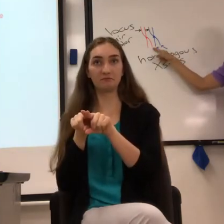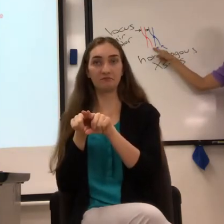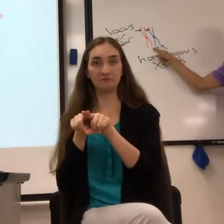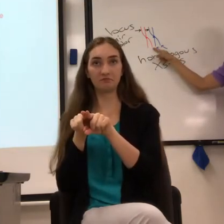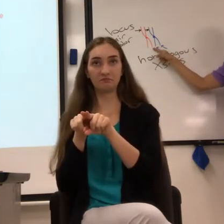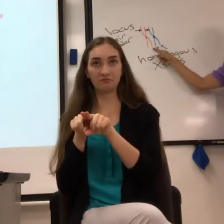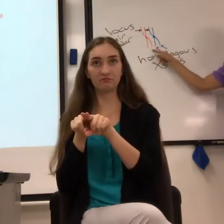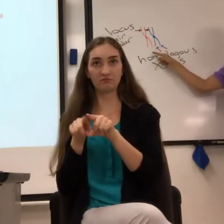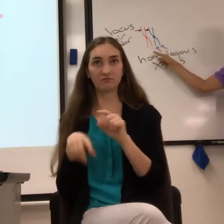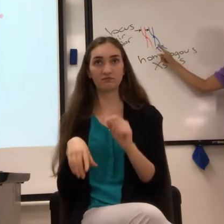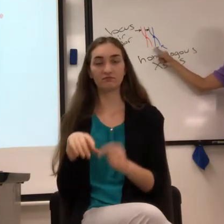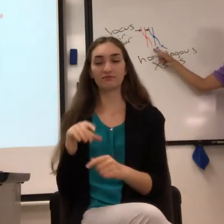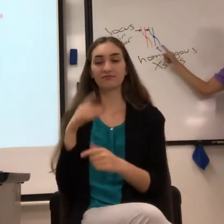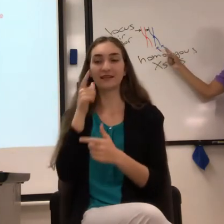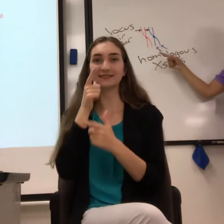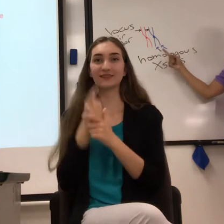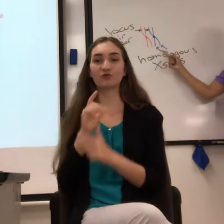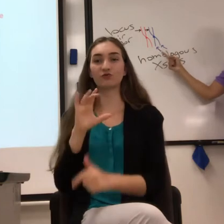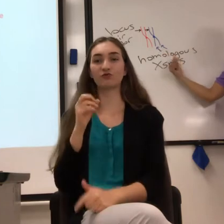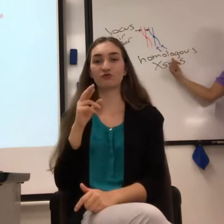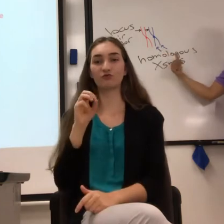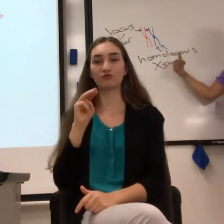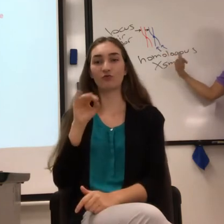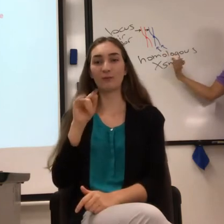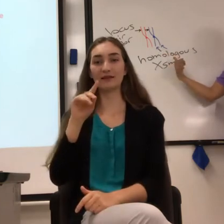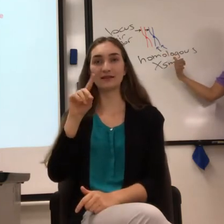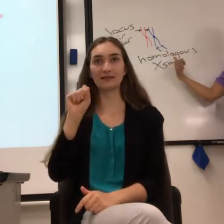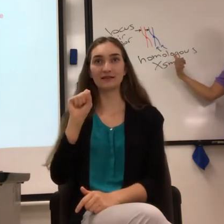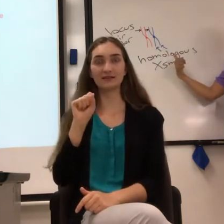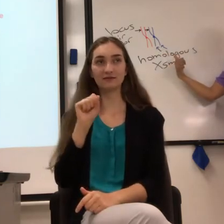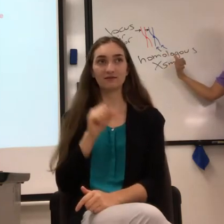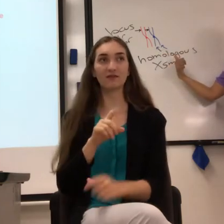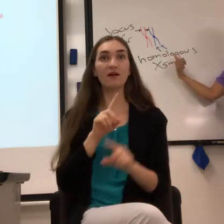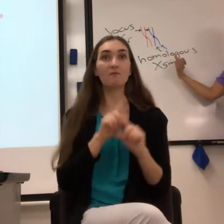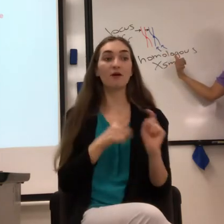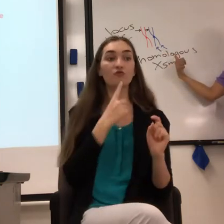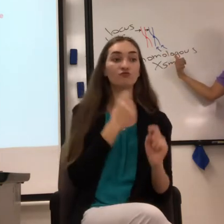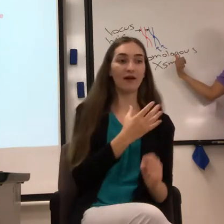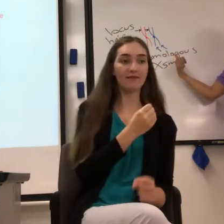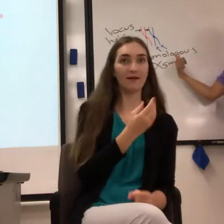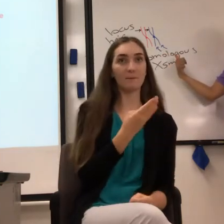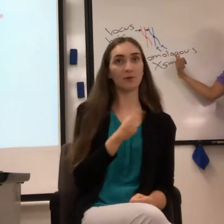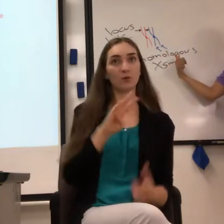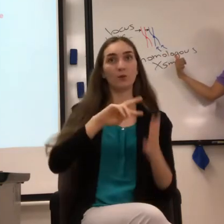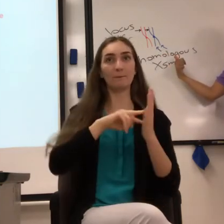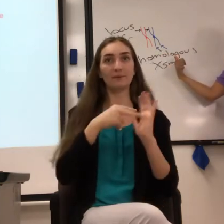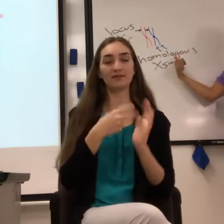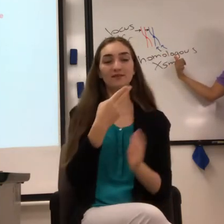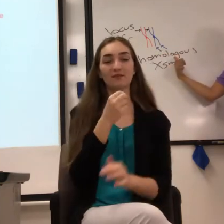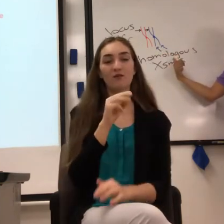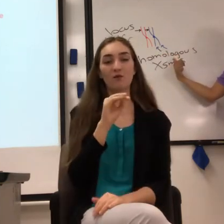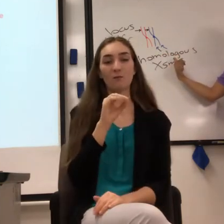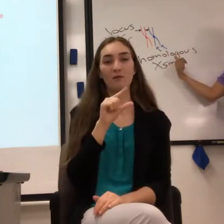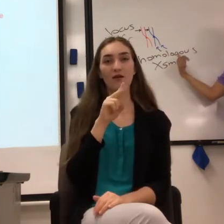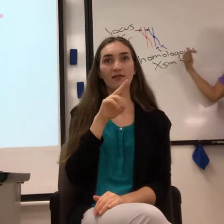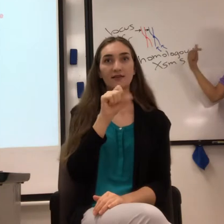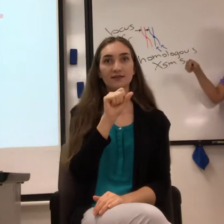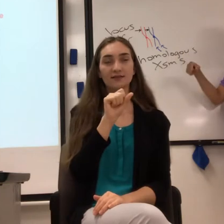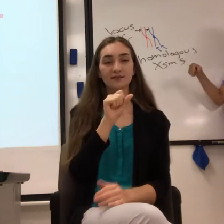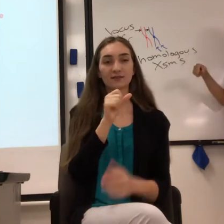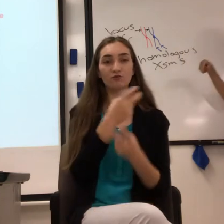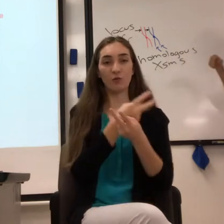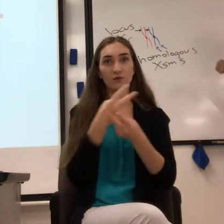sister chromatids. But the red to the blue are homologous chromosomes. And one thing that's good